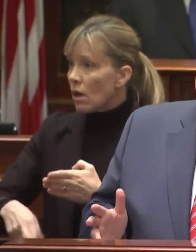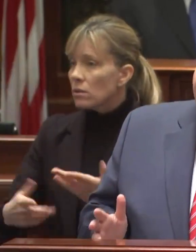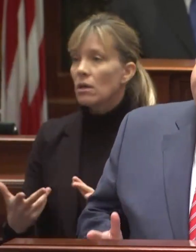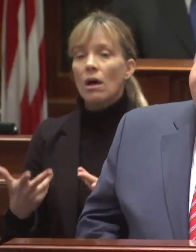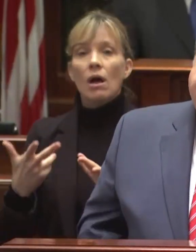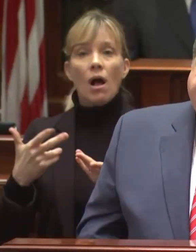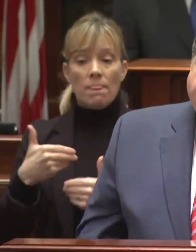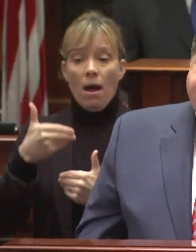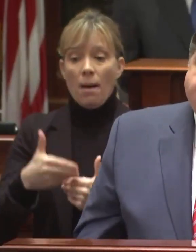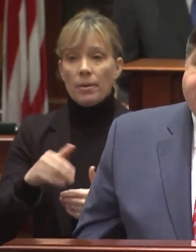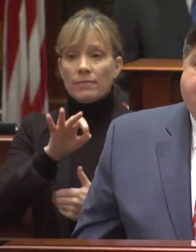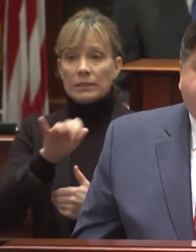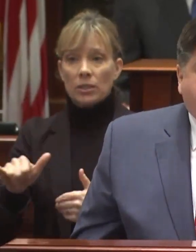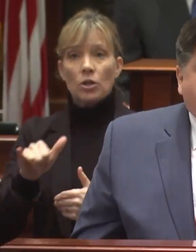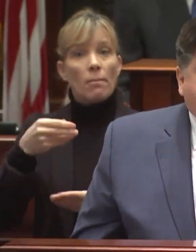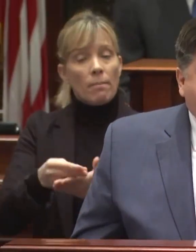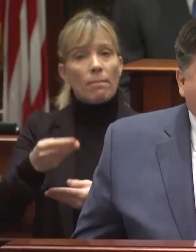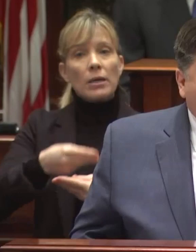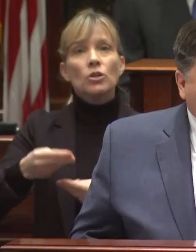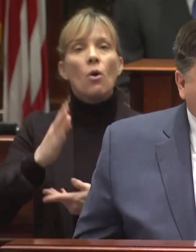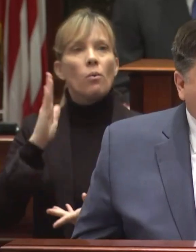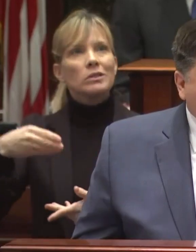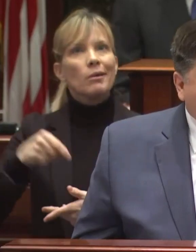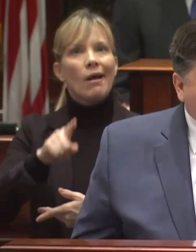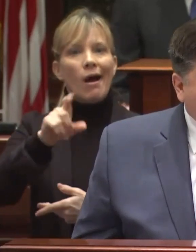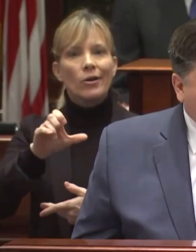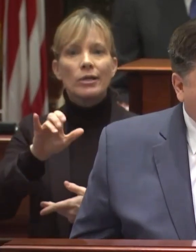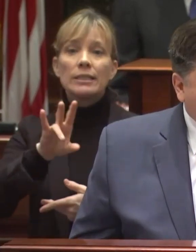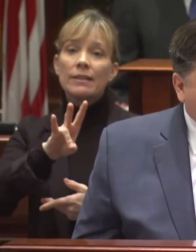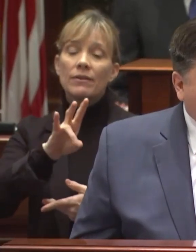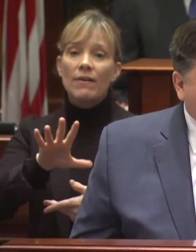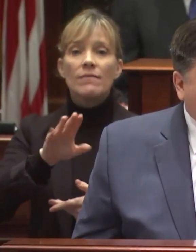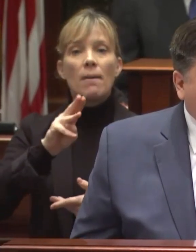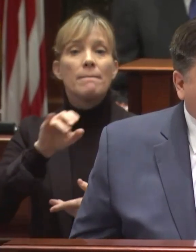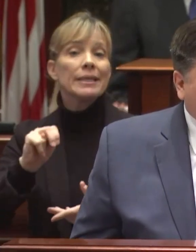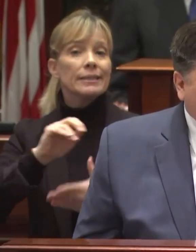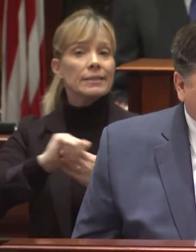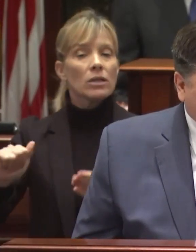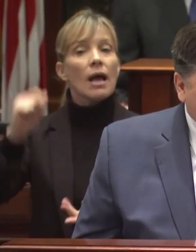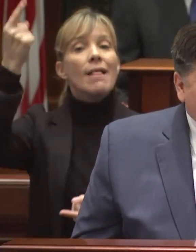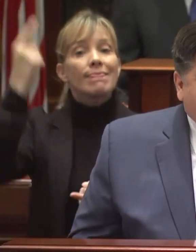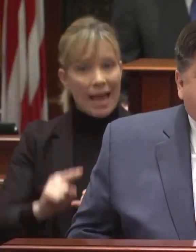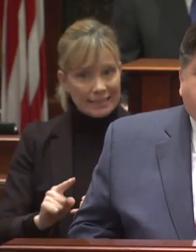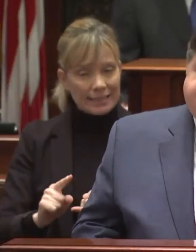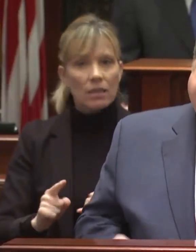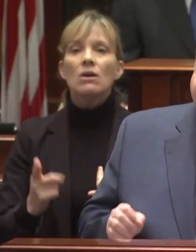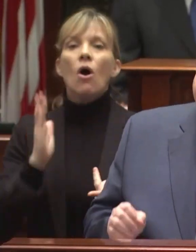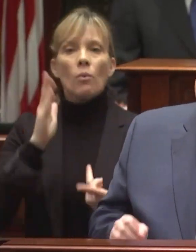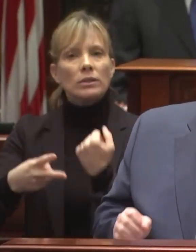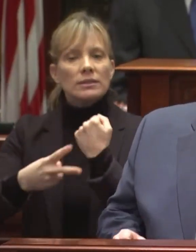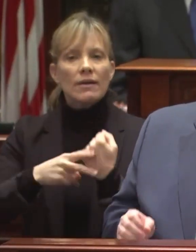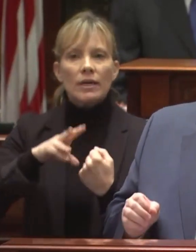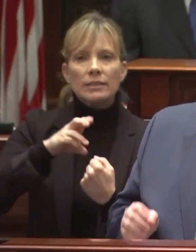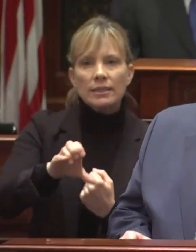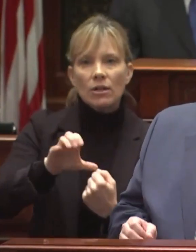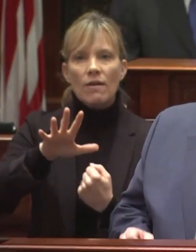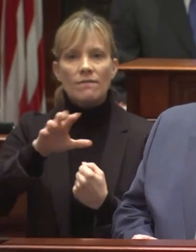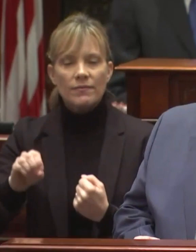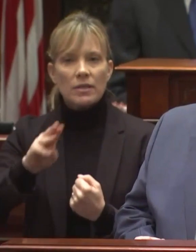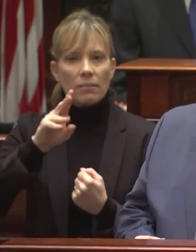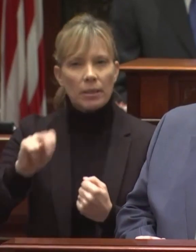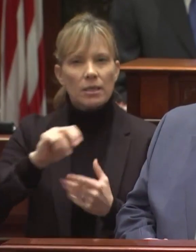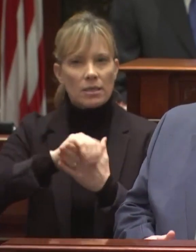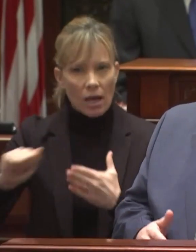the upcoming fiscal year's budget will spend $175 million less, and we will save